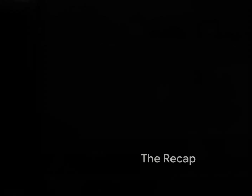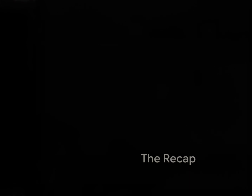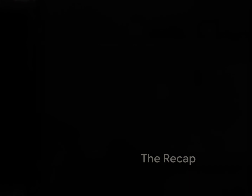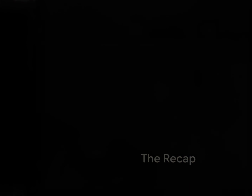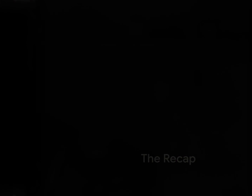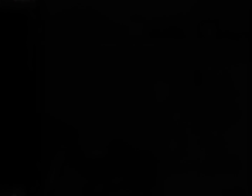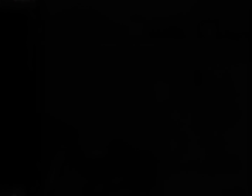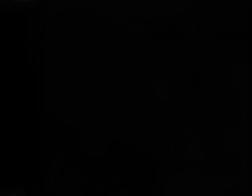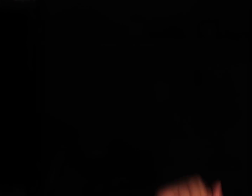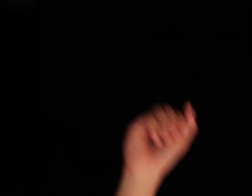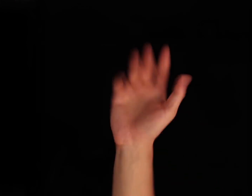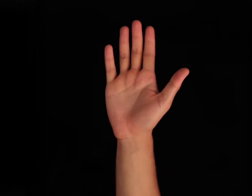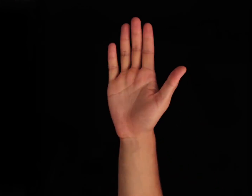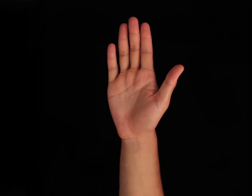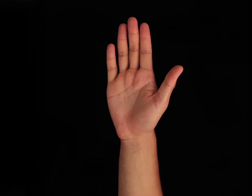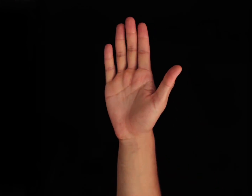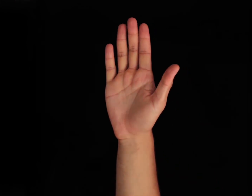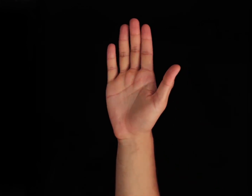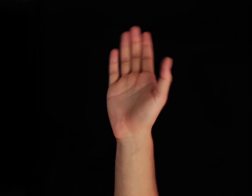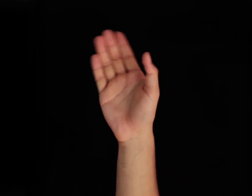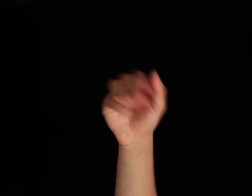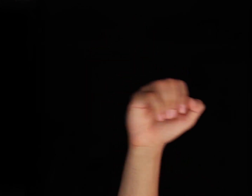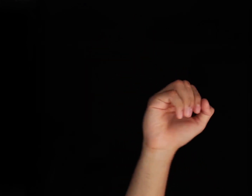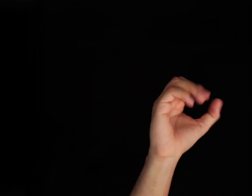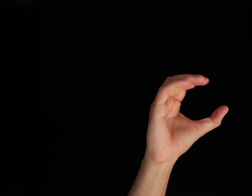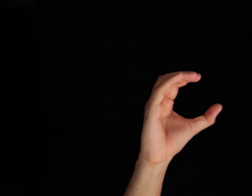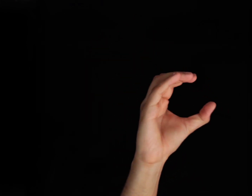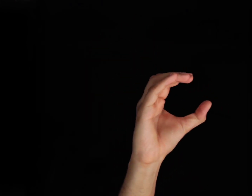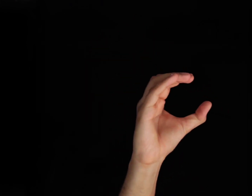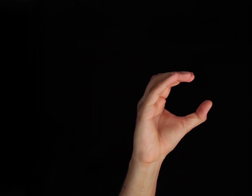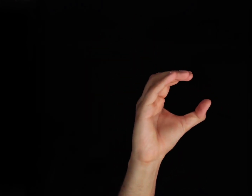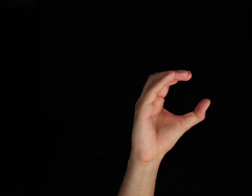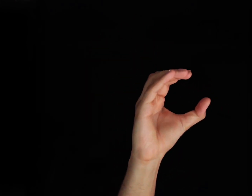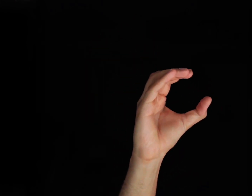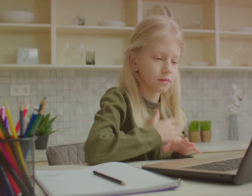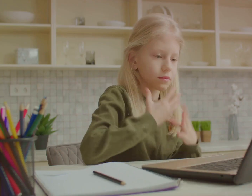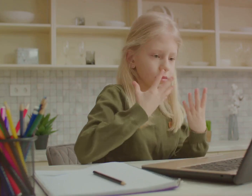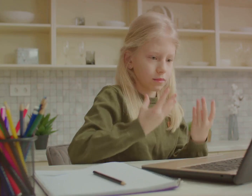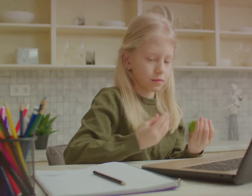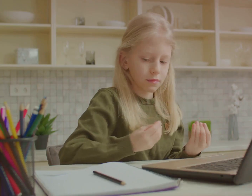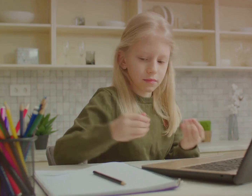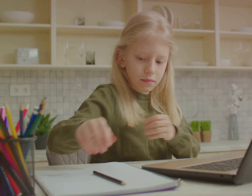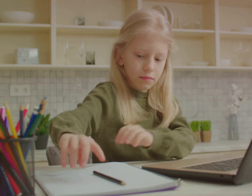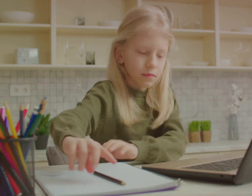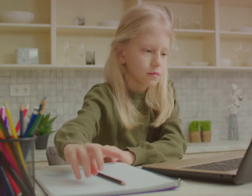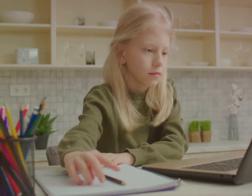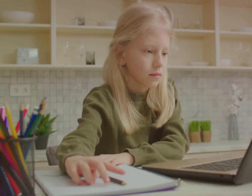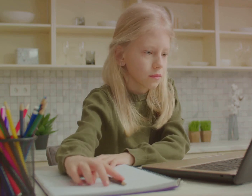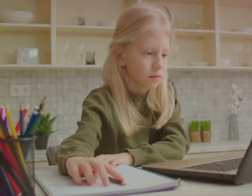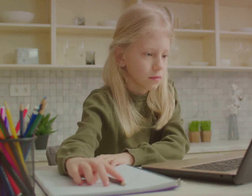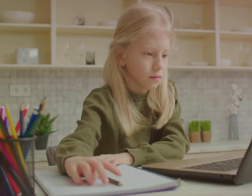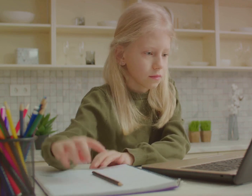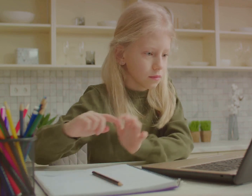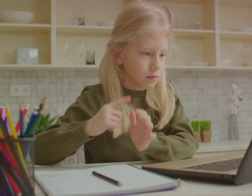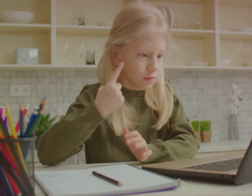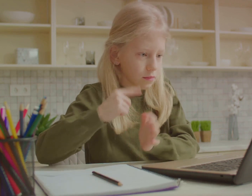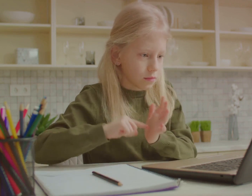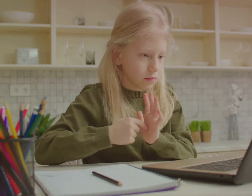the intriguing world of brain activation in deaf and hearing native signers. We've seen how similar the brain localization patterns for deaf